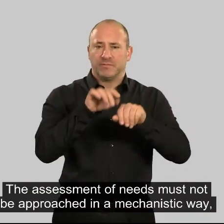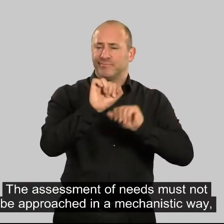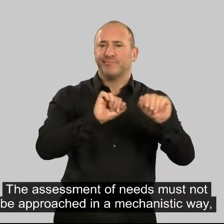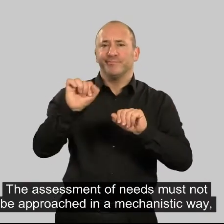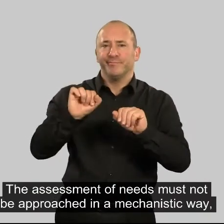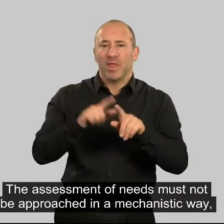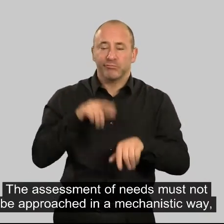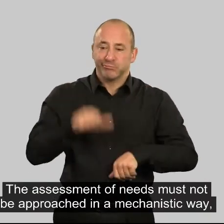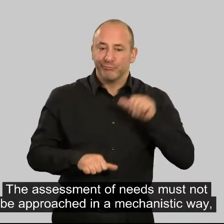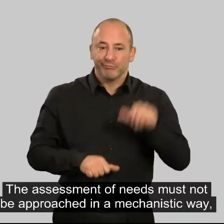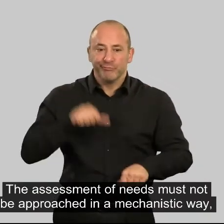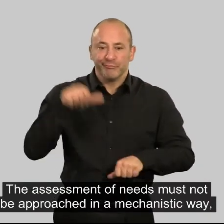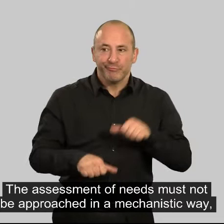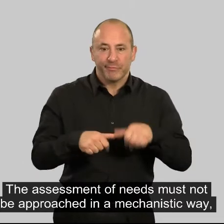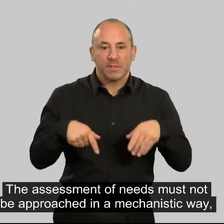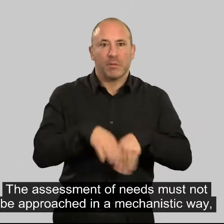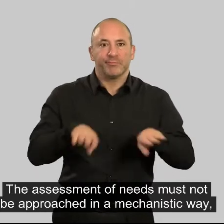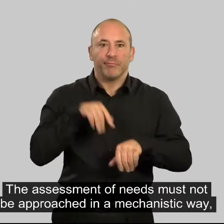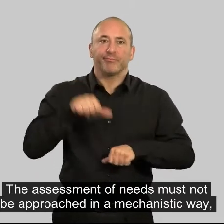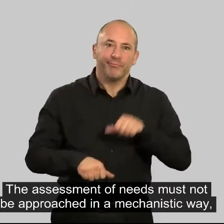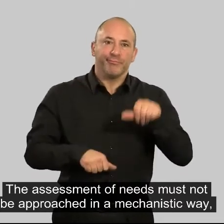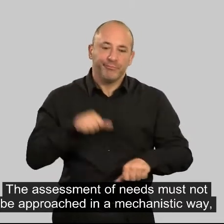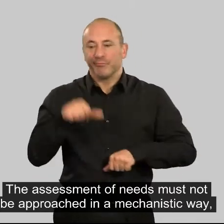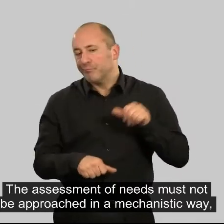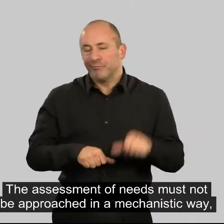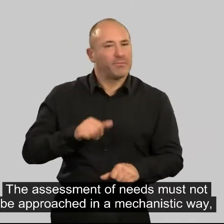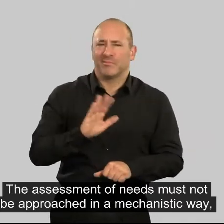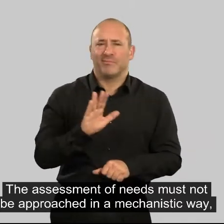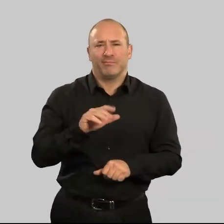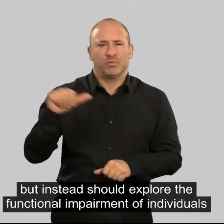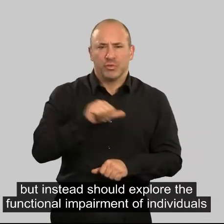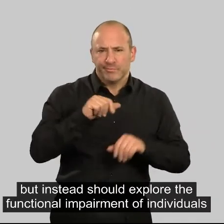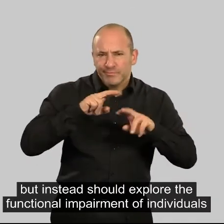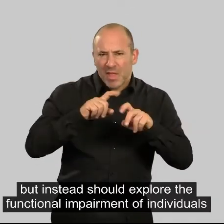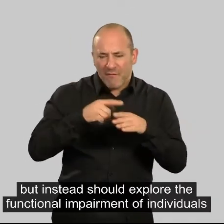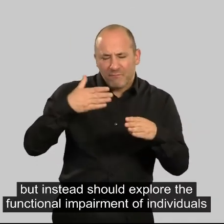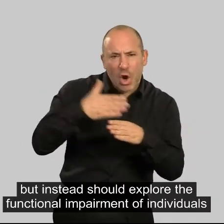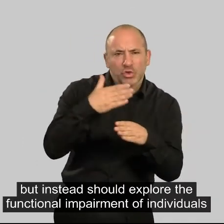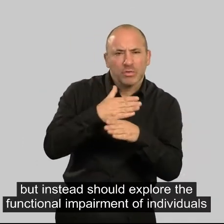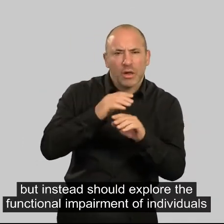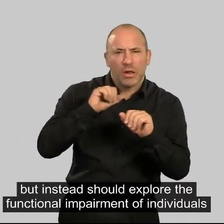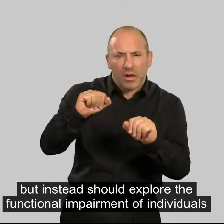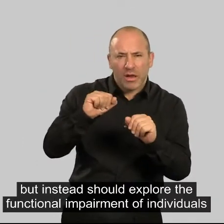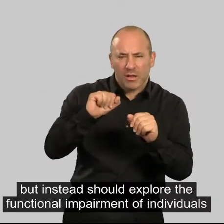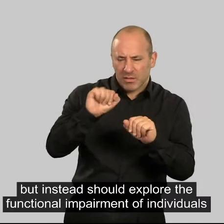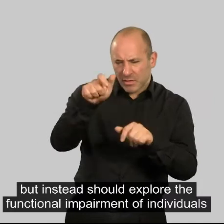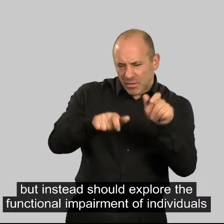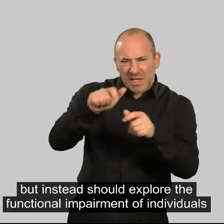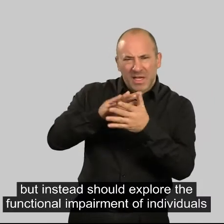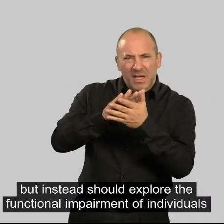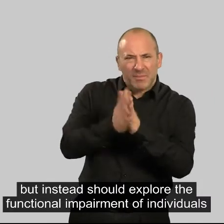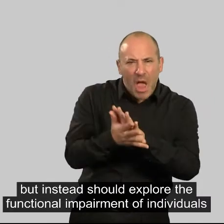of needs must not be approached in a mechanistic way, but instead should explore the